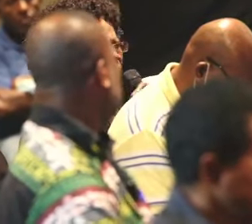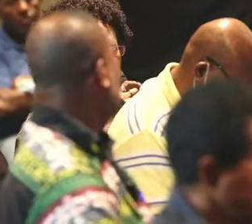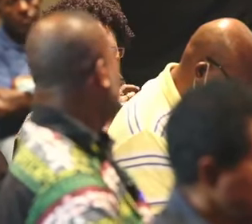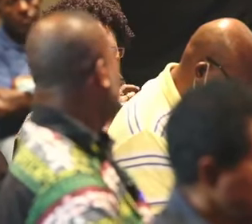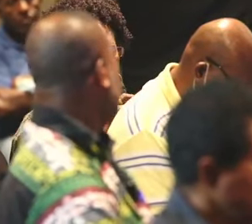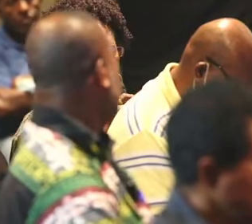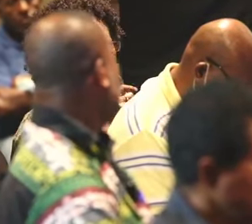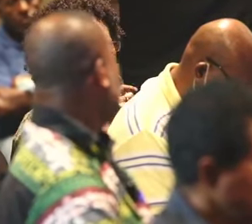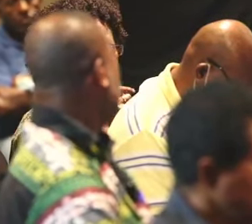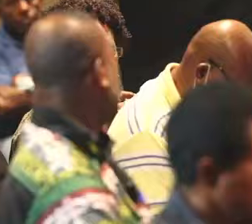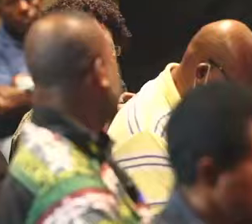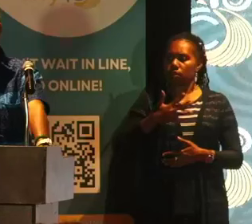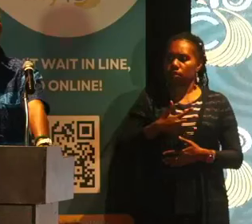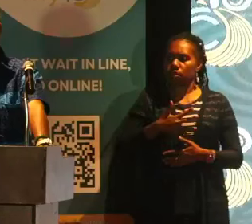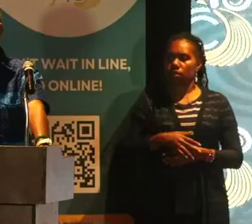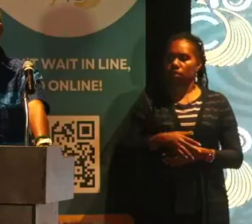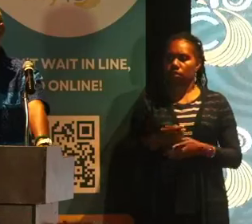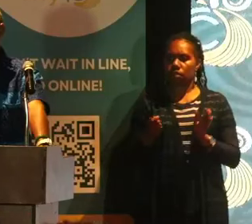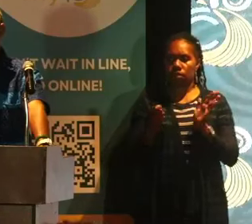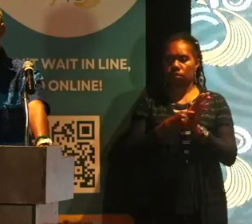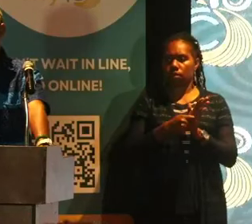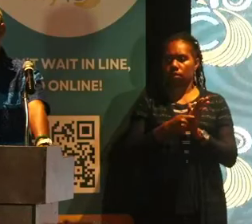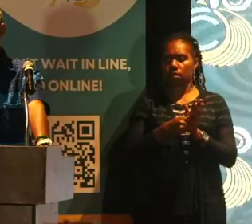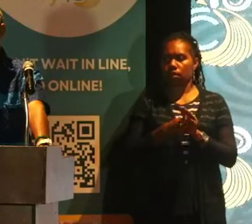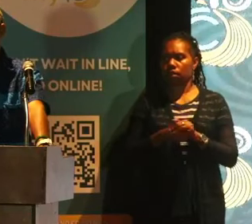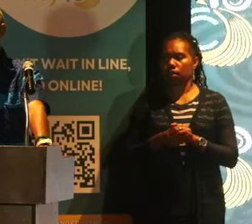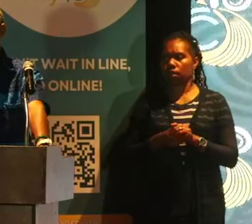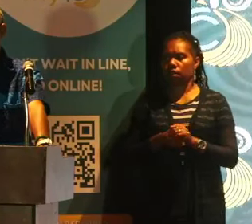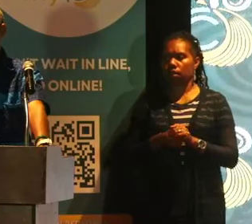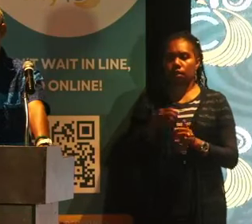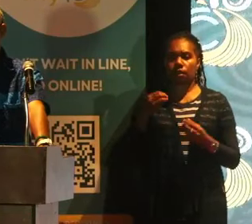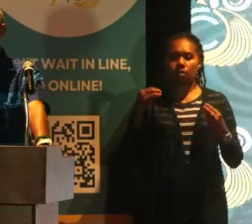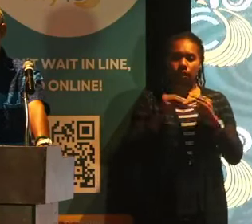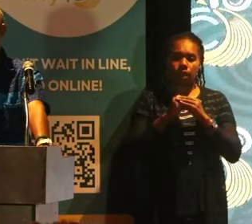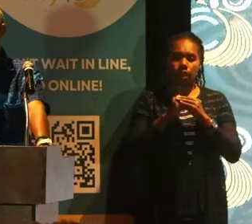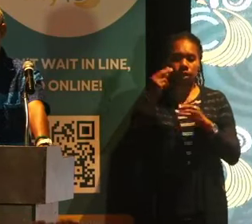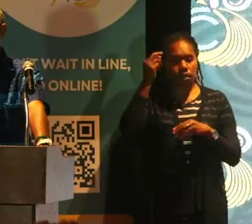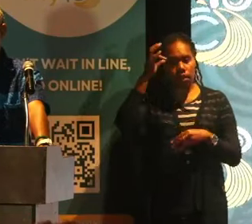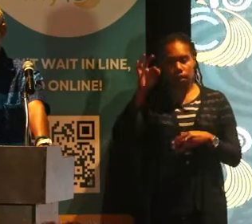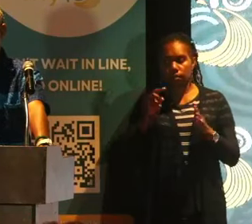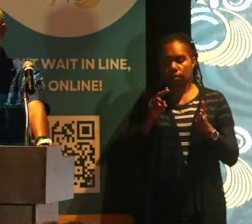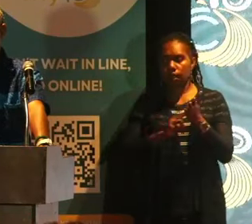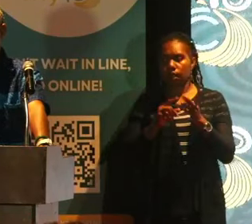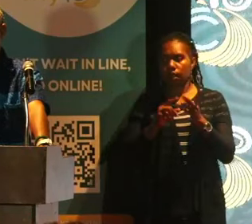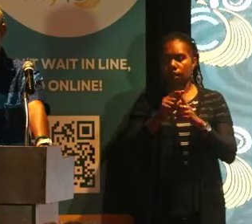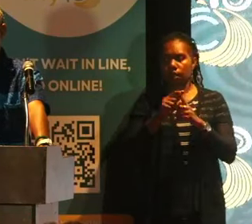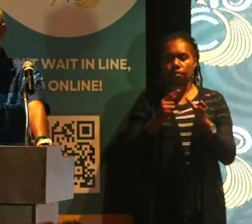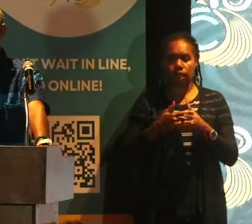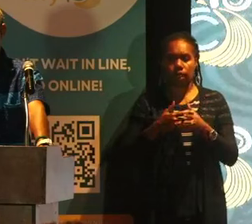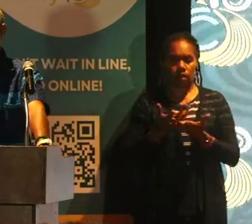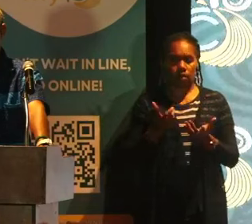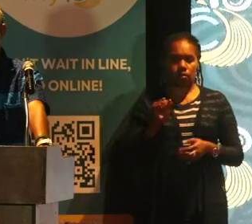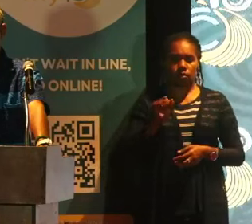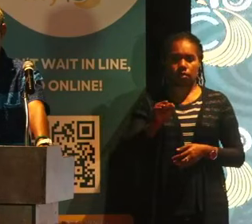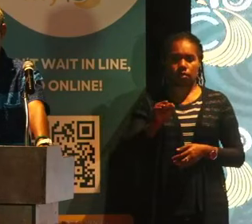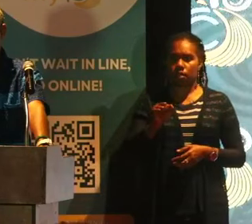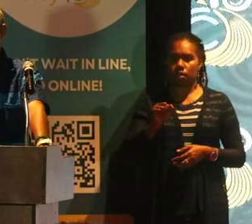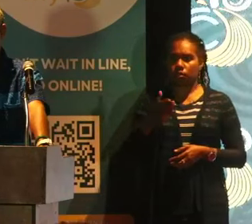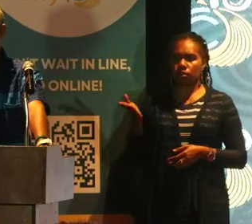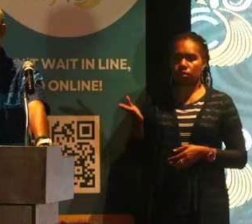2014 and 15, I'm start be pack long, NDB, 5 million, long cooperative. Now, how much whole cooperative only use him this land